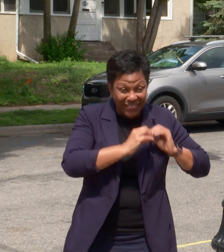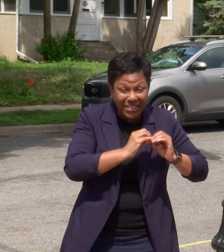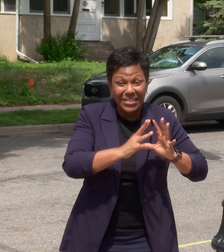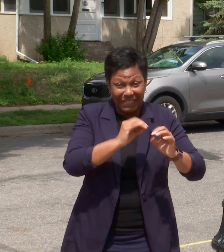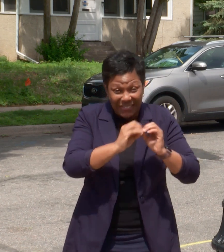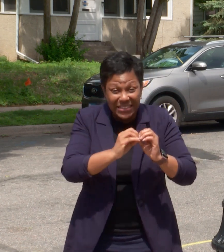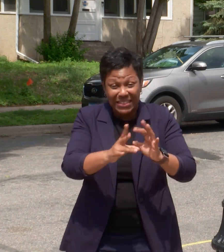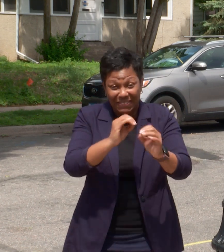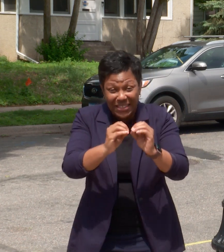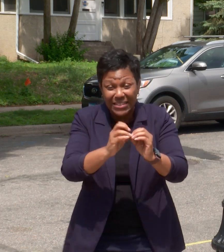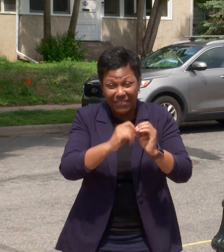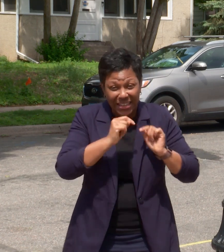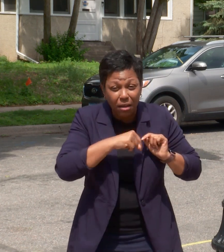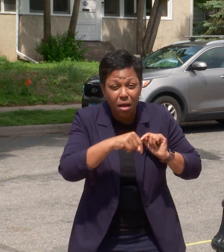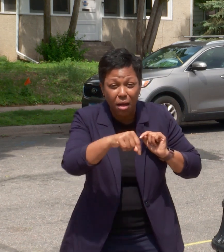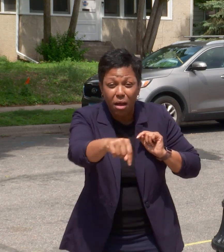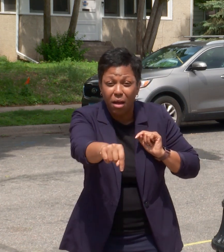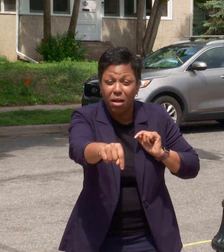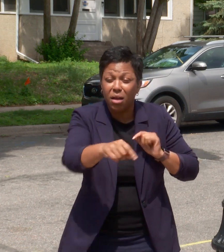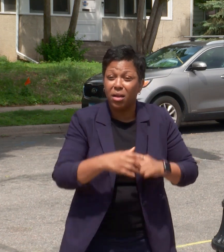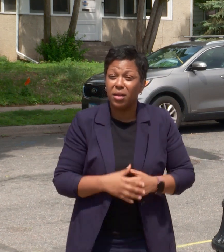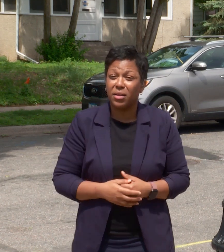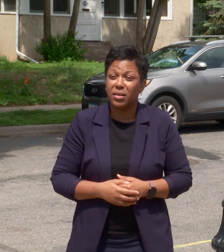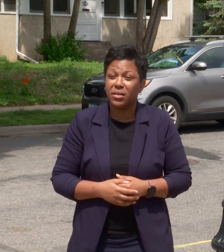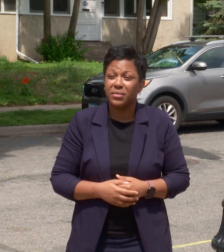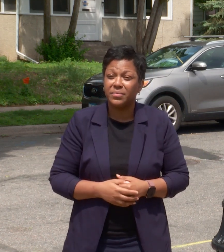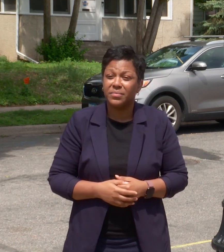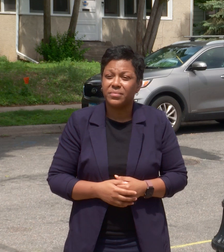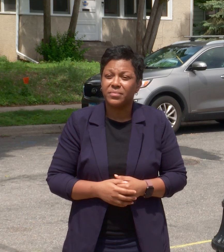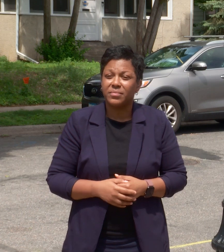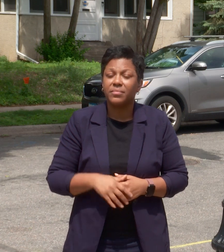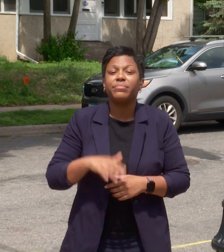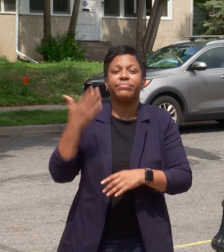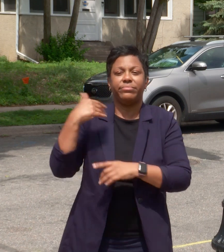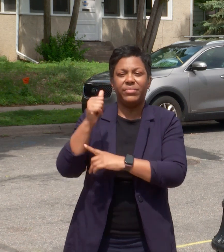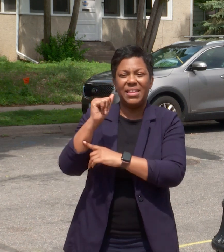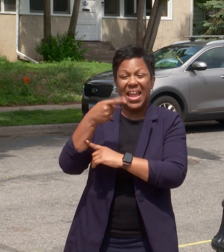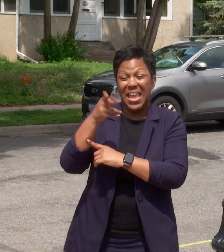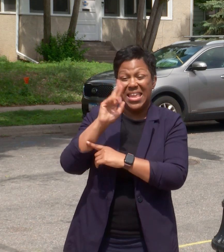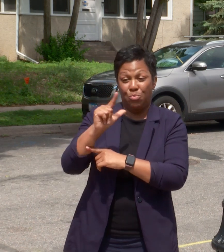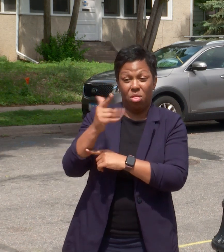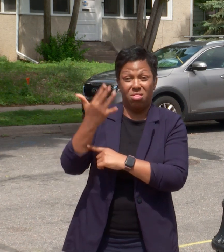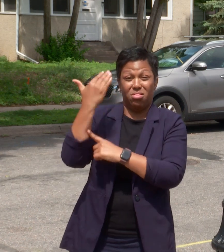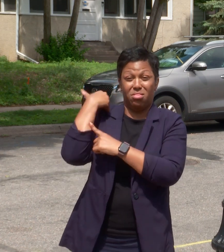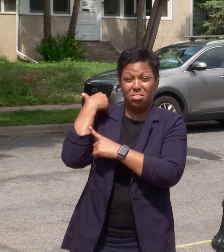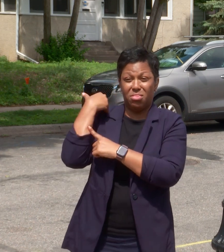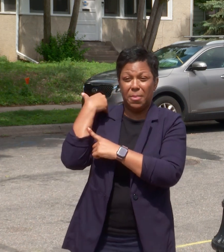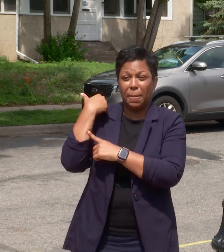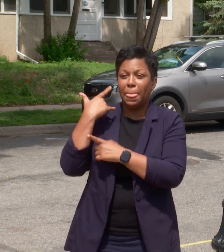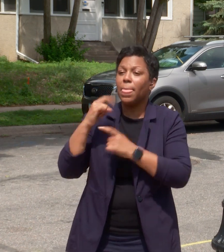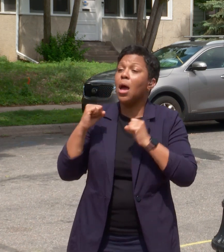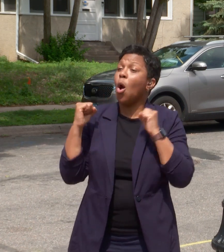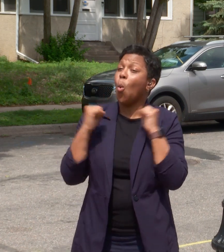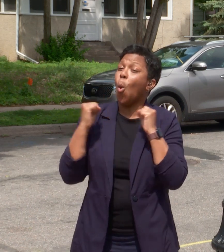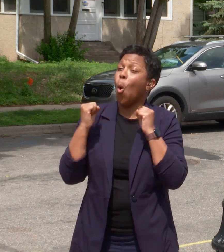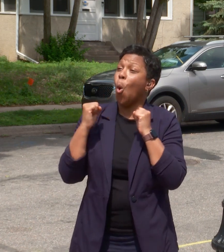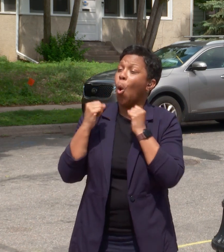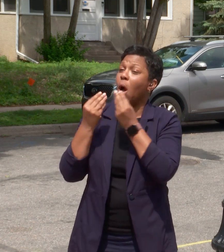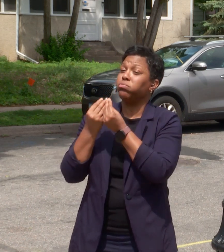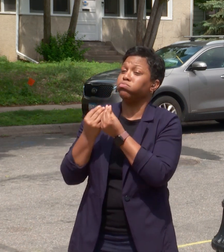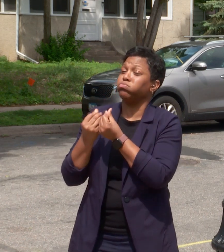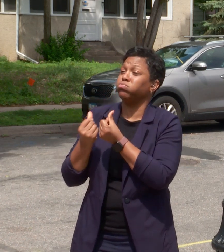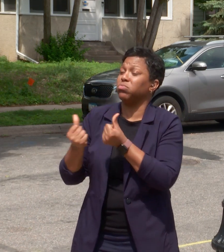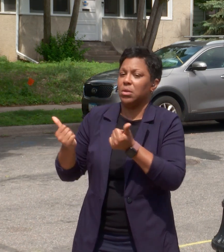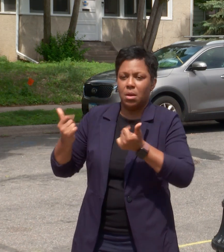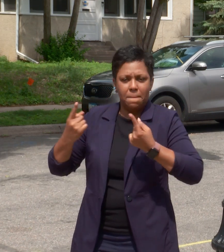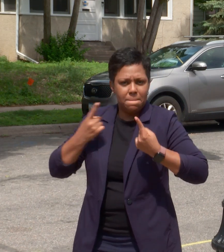We've resumed large-scale wire repairs in April after the frost came out of the ground, and we're using additional electrician hires